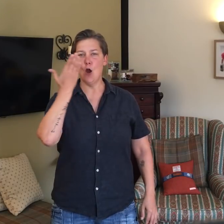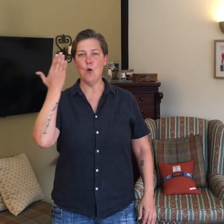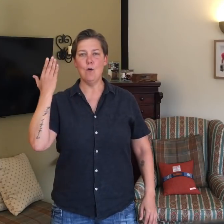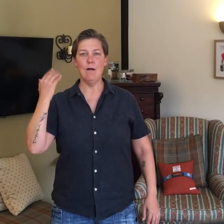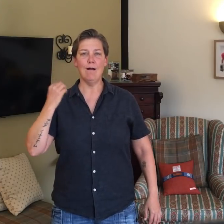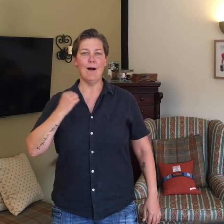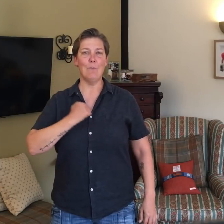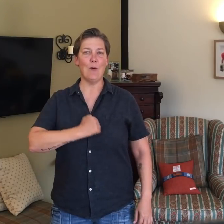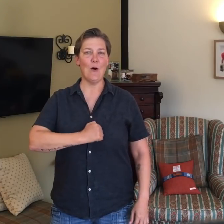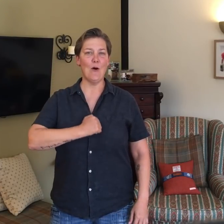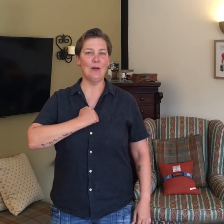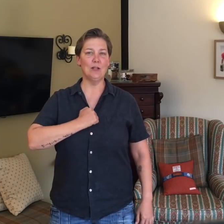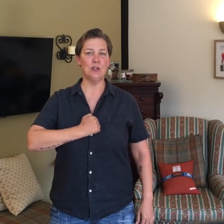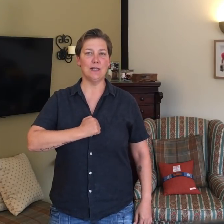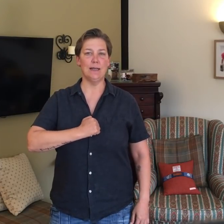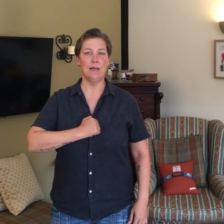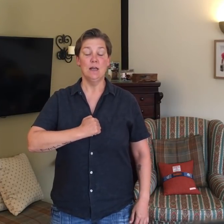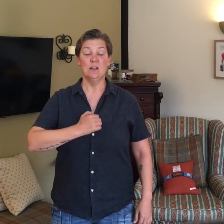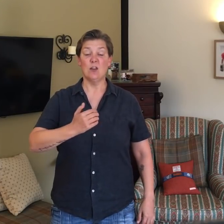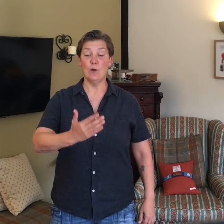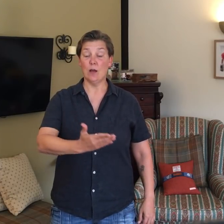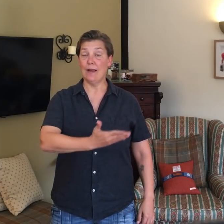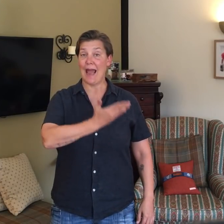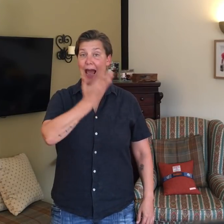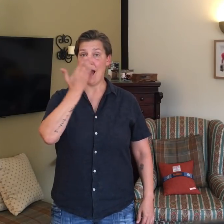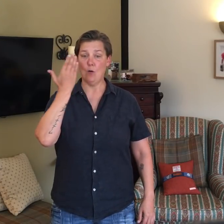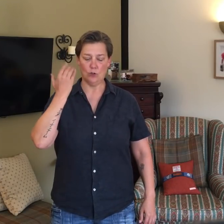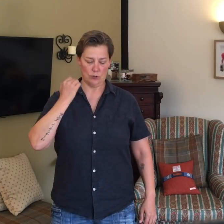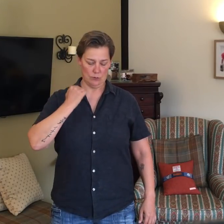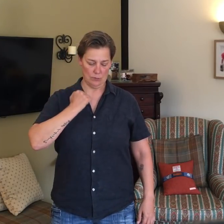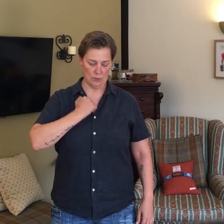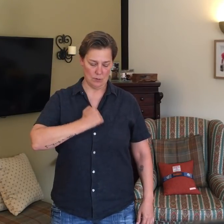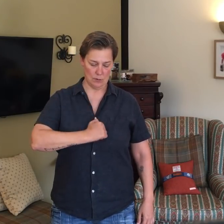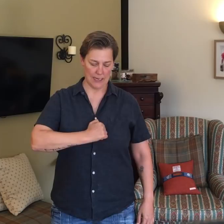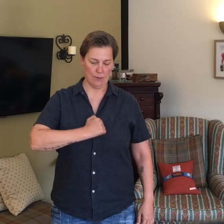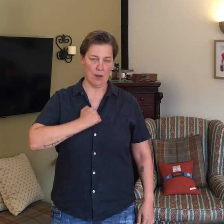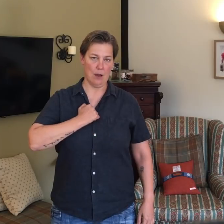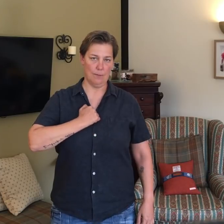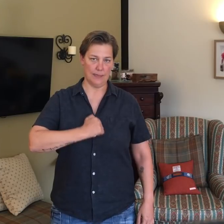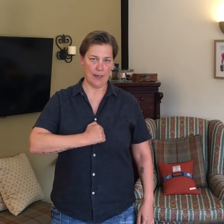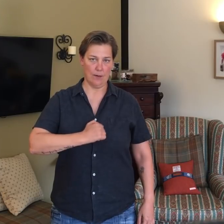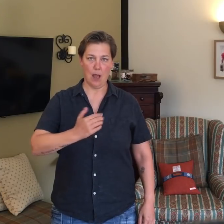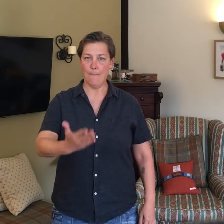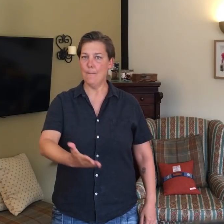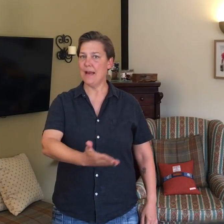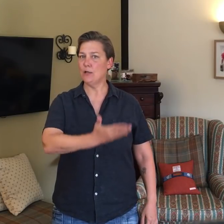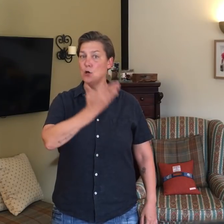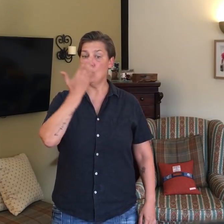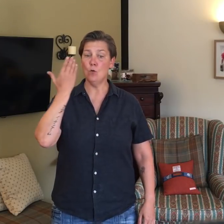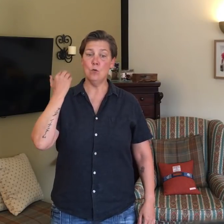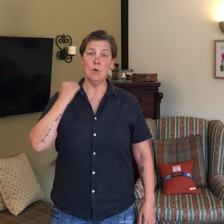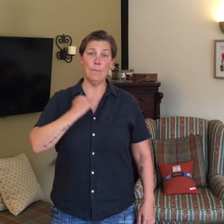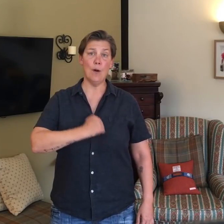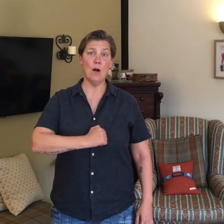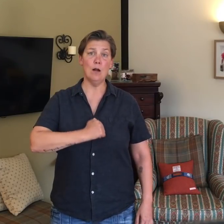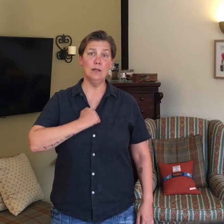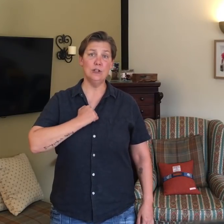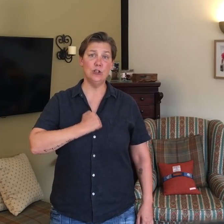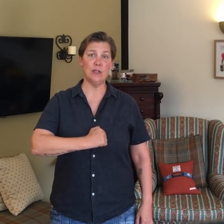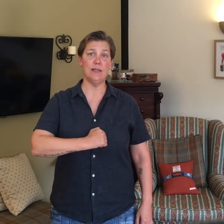no apology. So we're going out, down, up, down. I make no